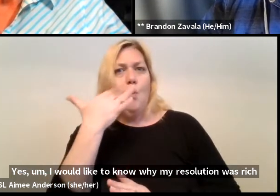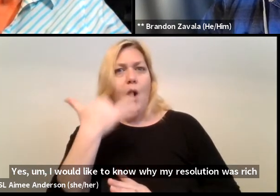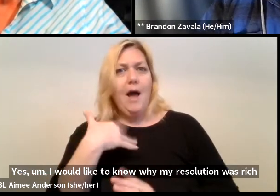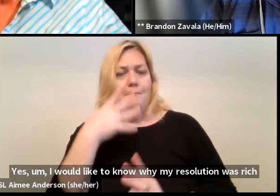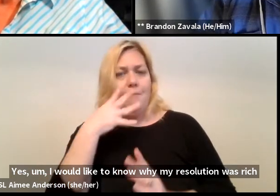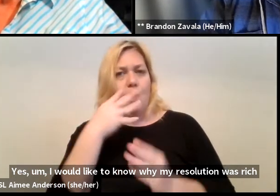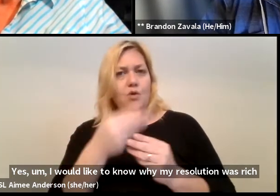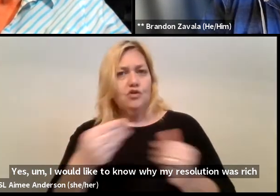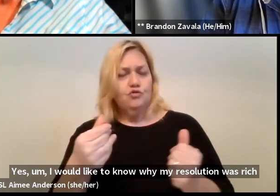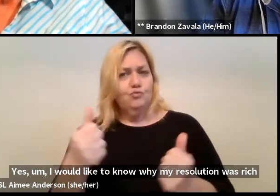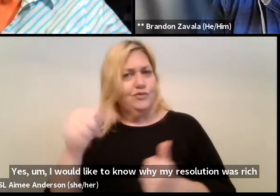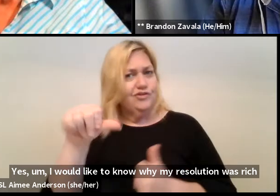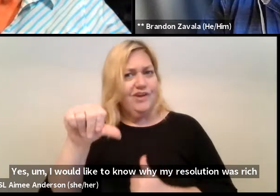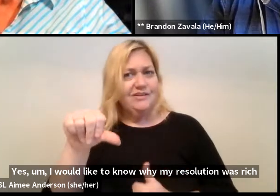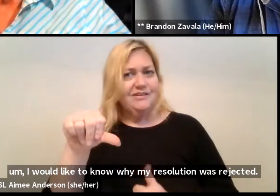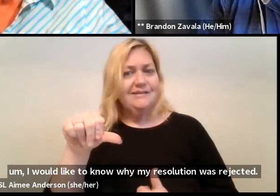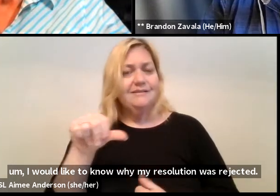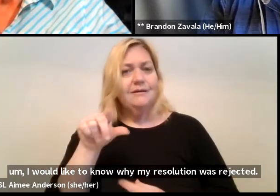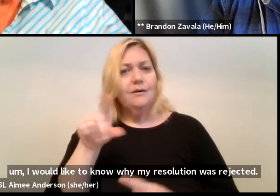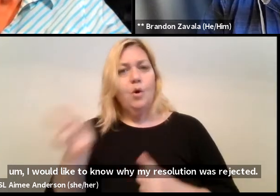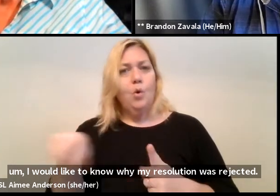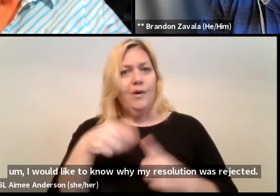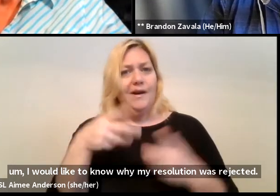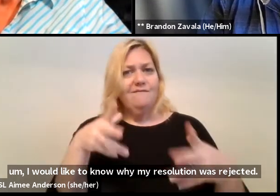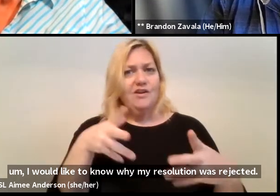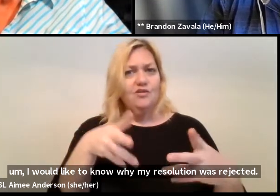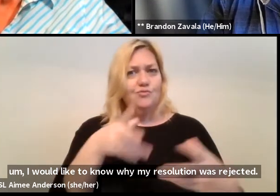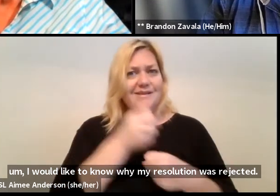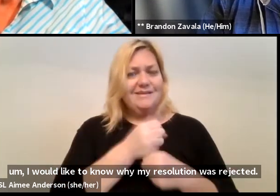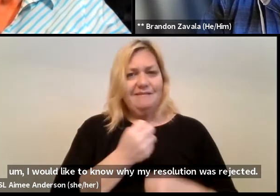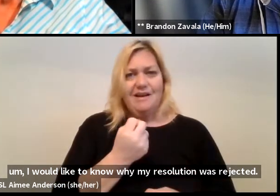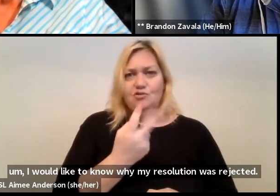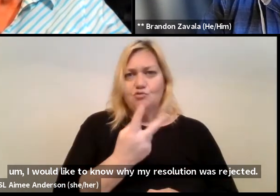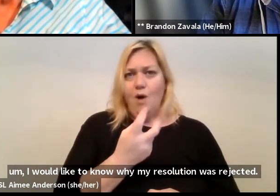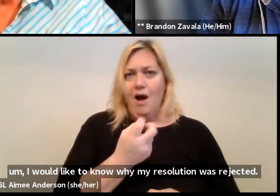rejected when it was received at